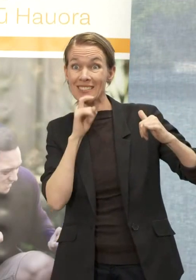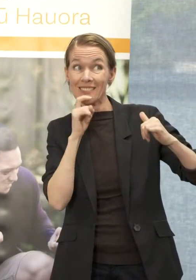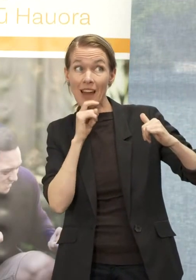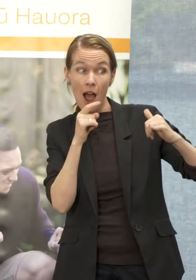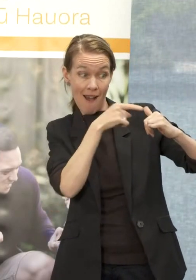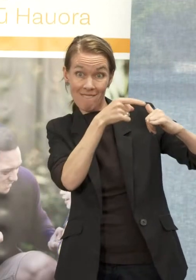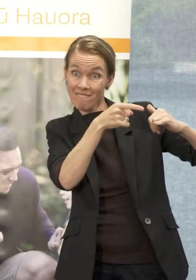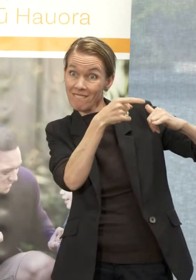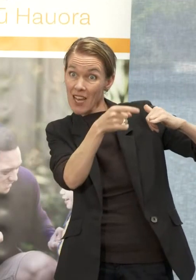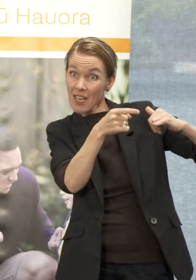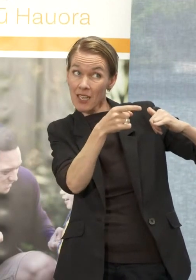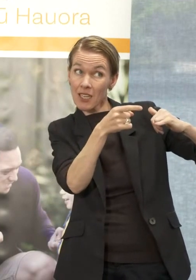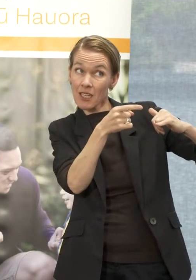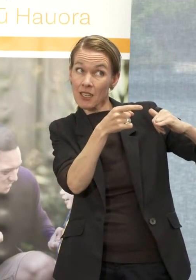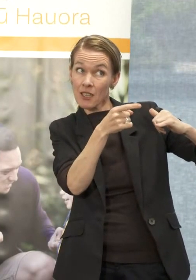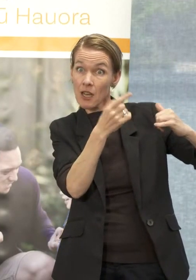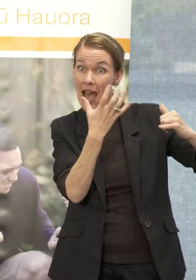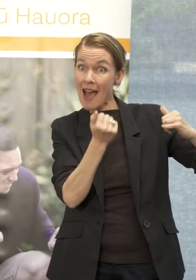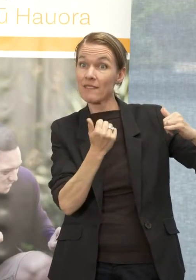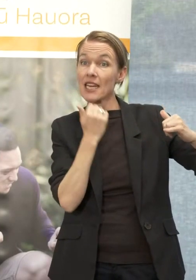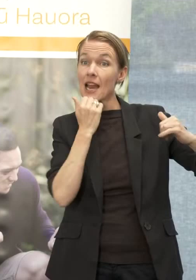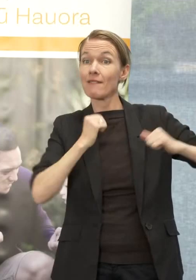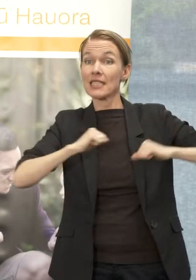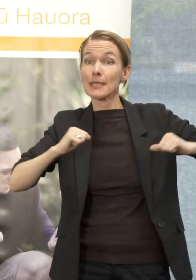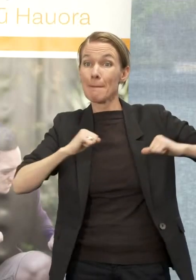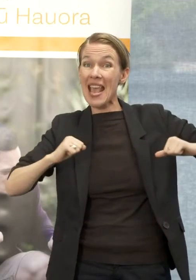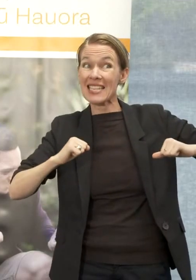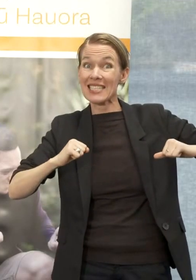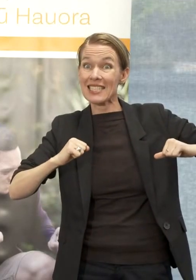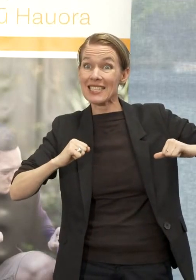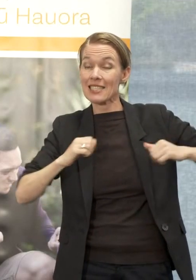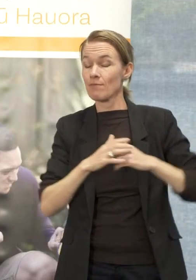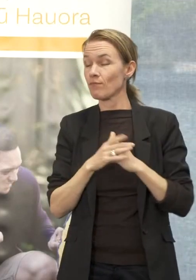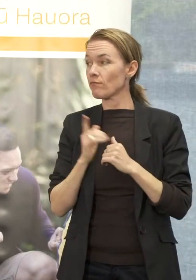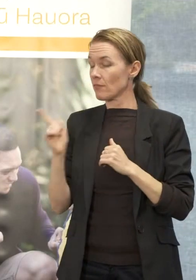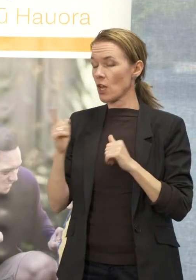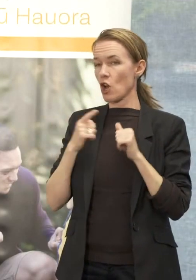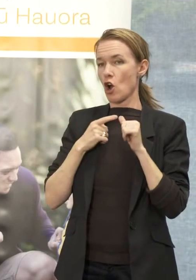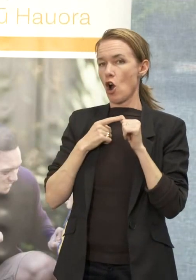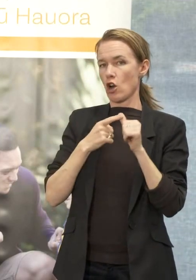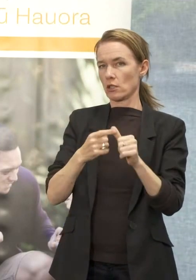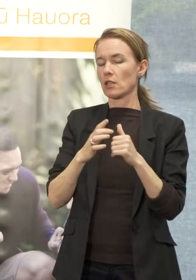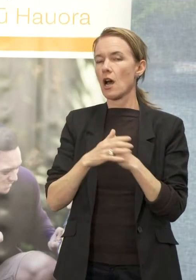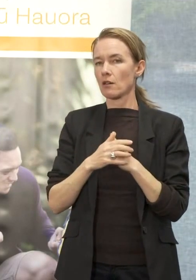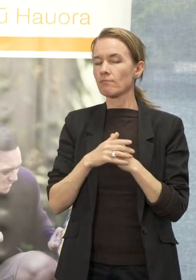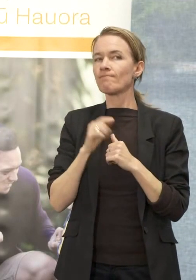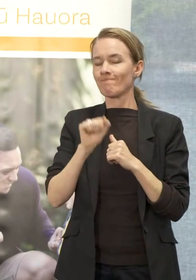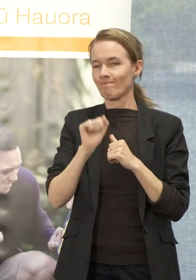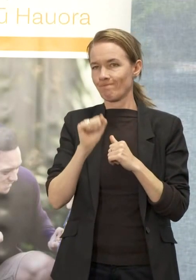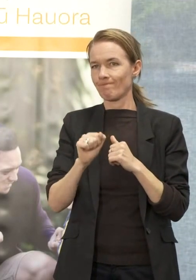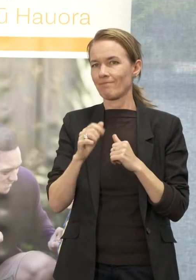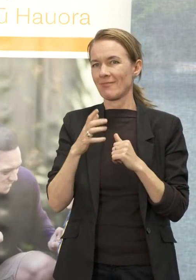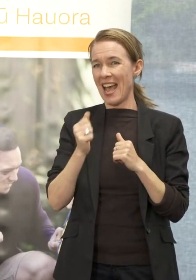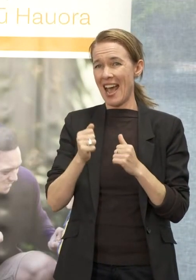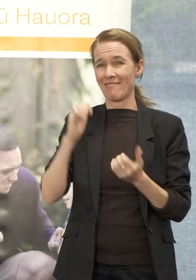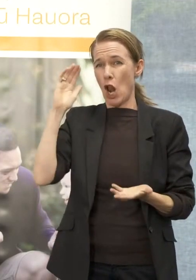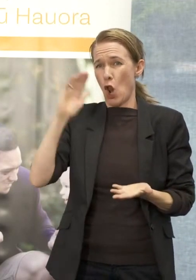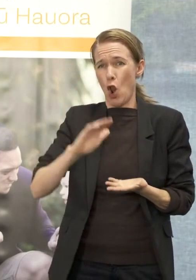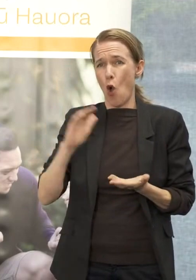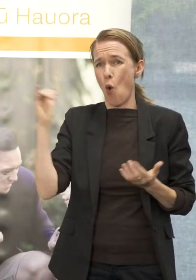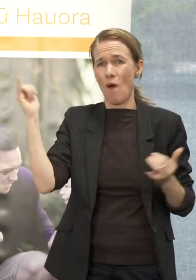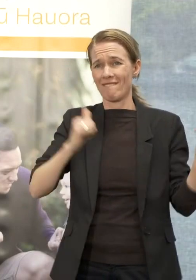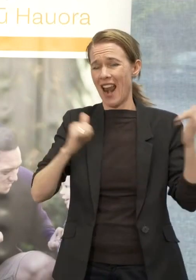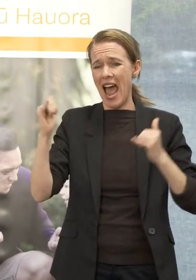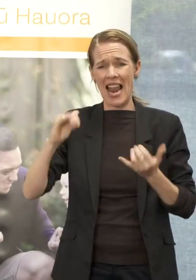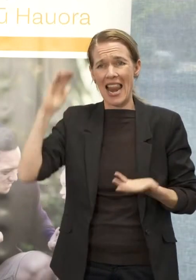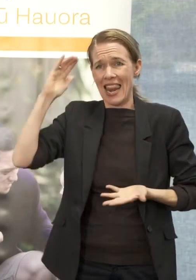My understanding is there is capacity. These are the international air crews, so there's a smaller number because there's a smaller number